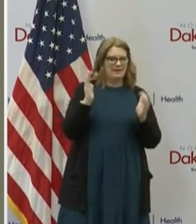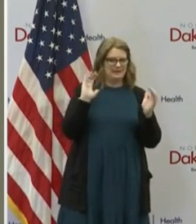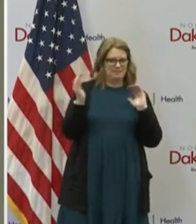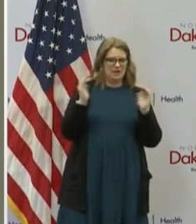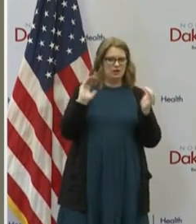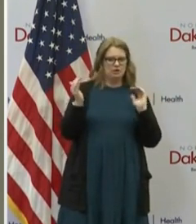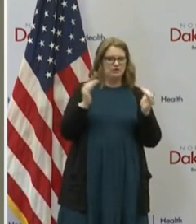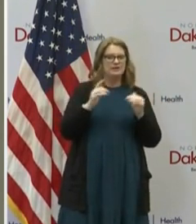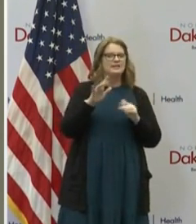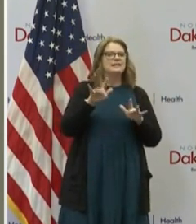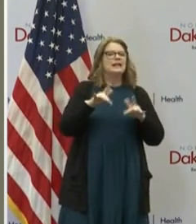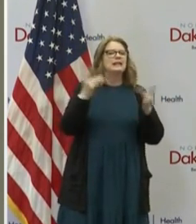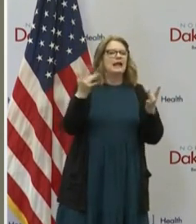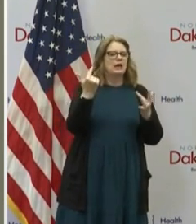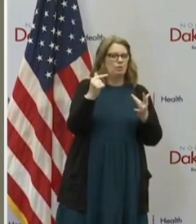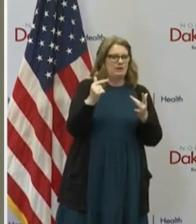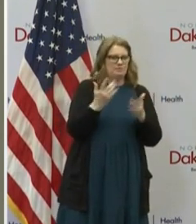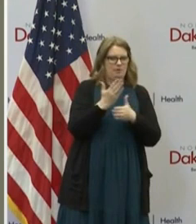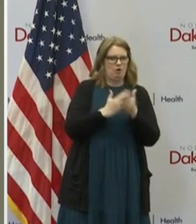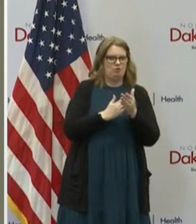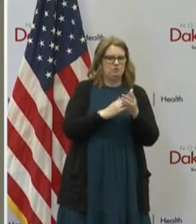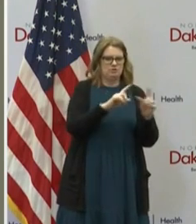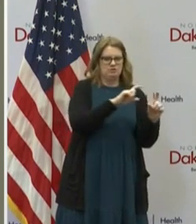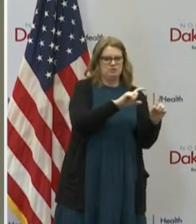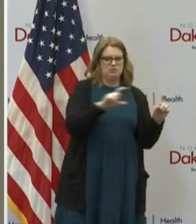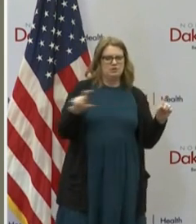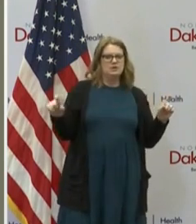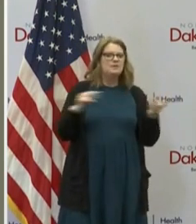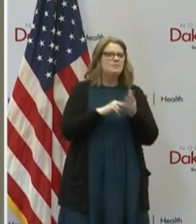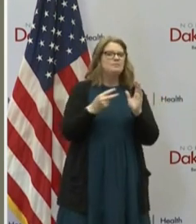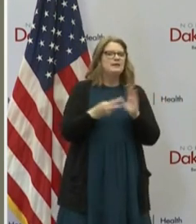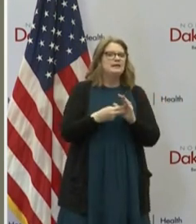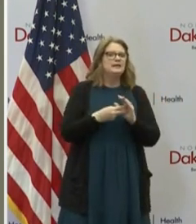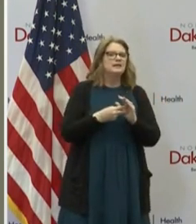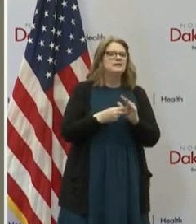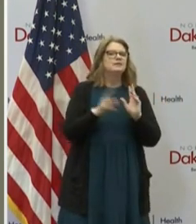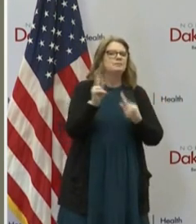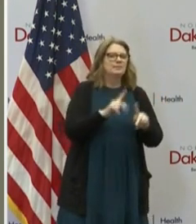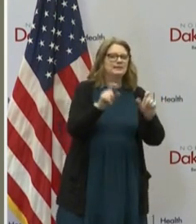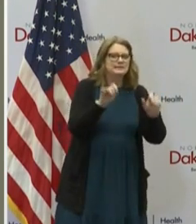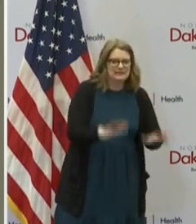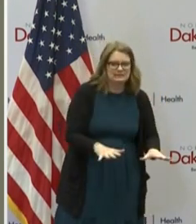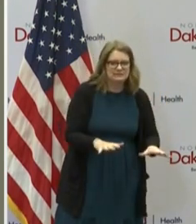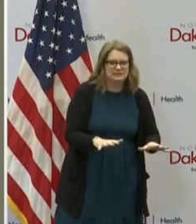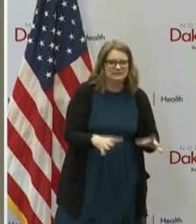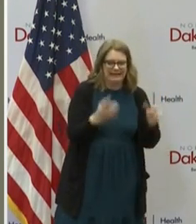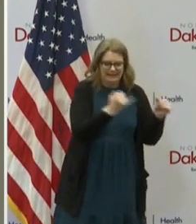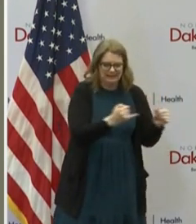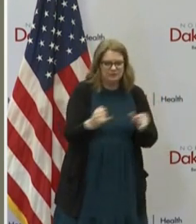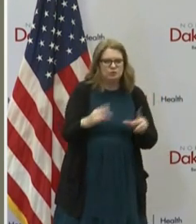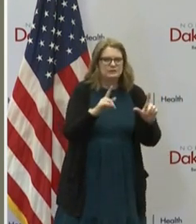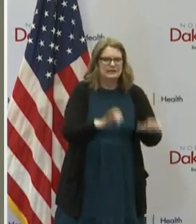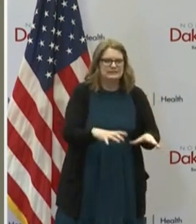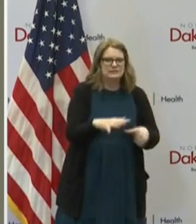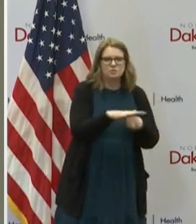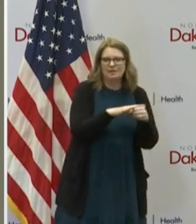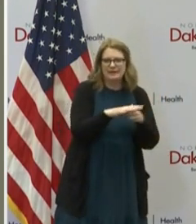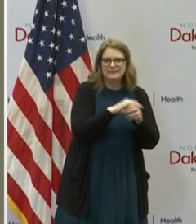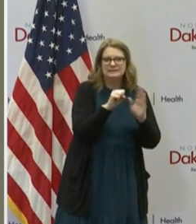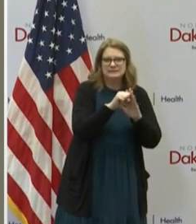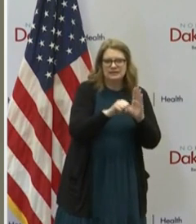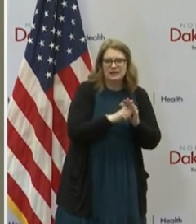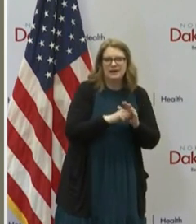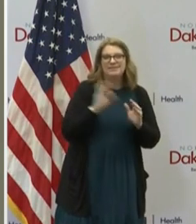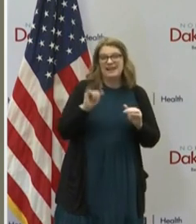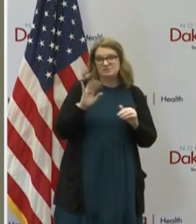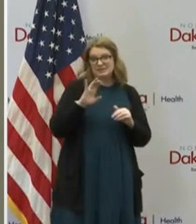the light green portion of this because it's individuals tested within a state that represent what the CDC